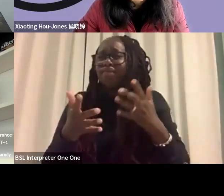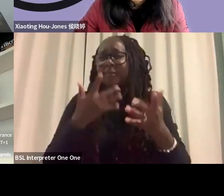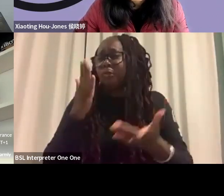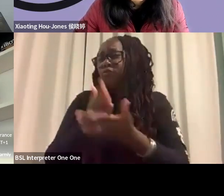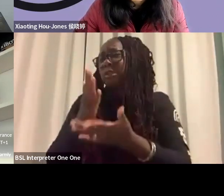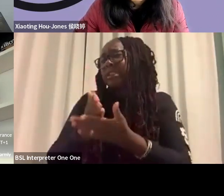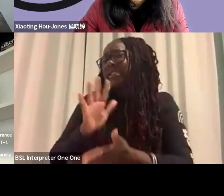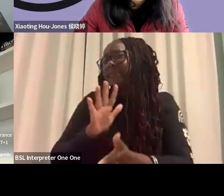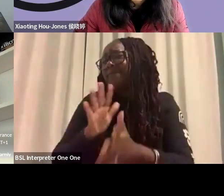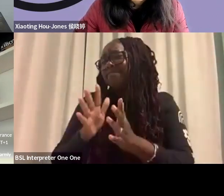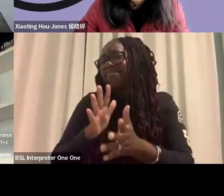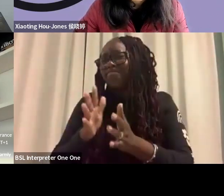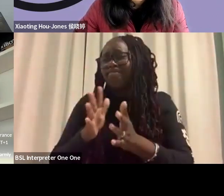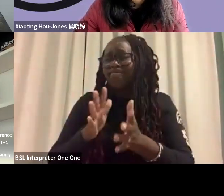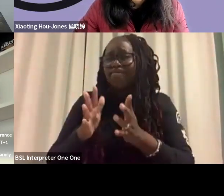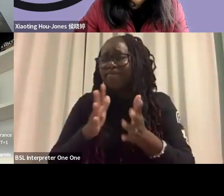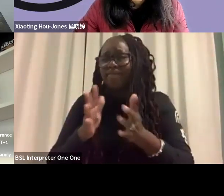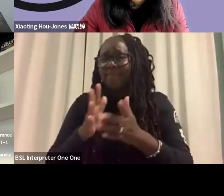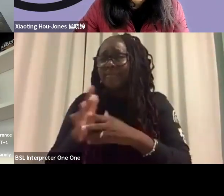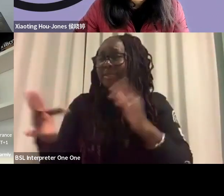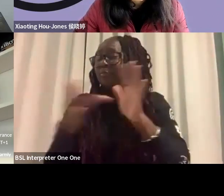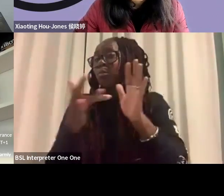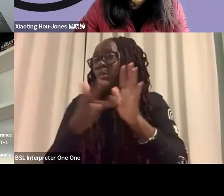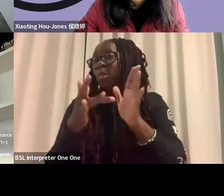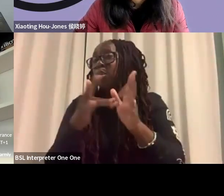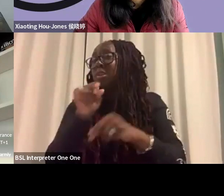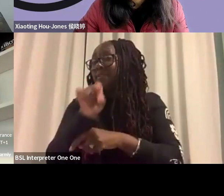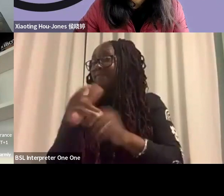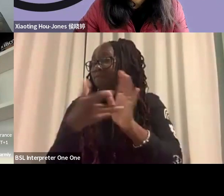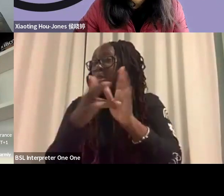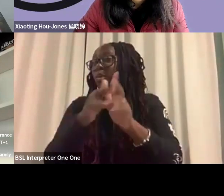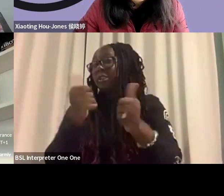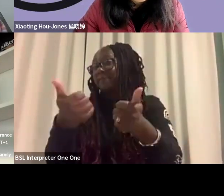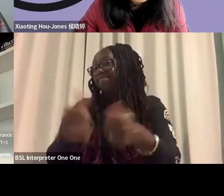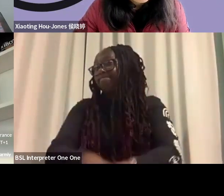really a crucial, very important.